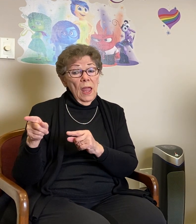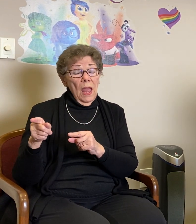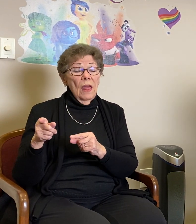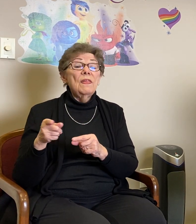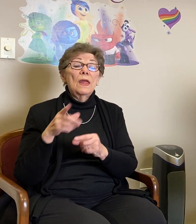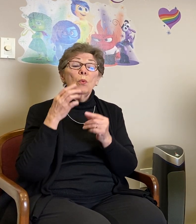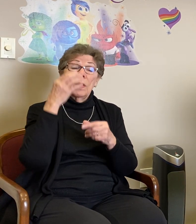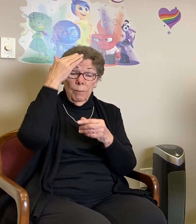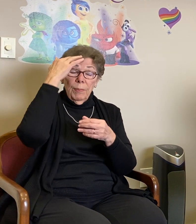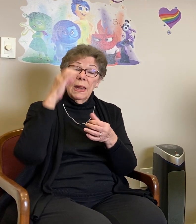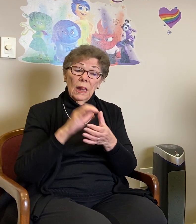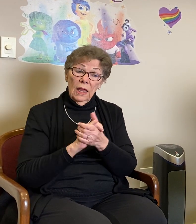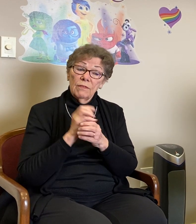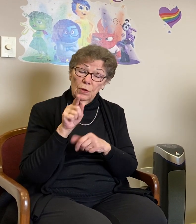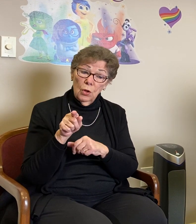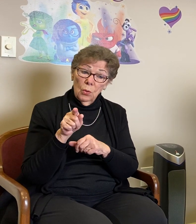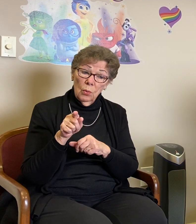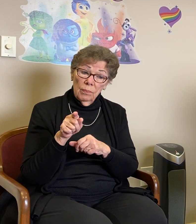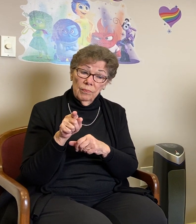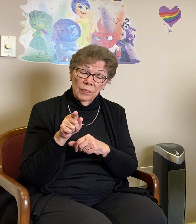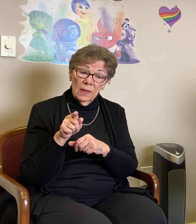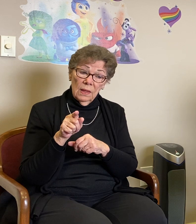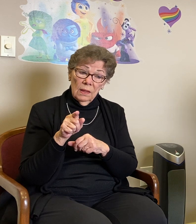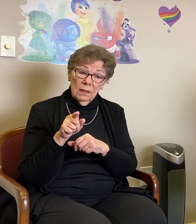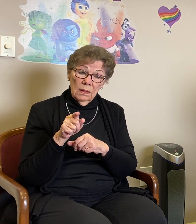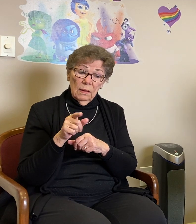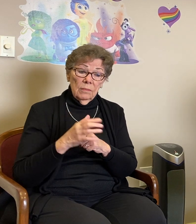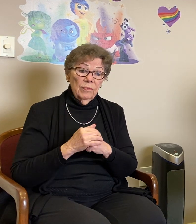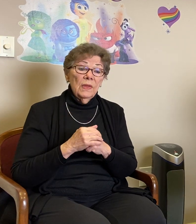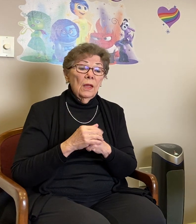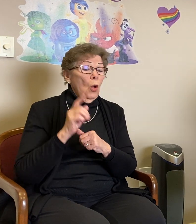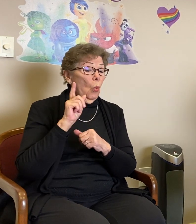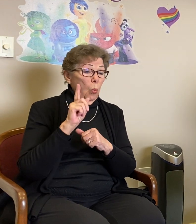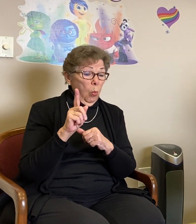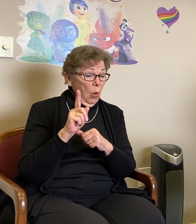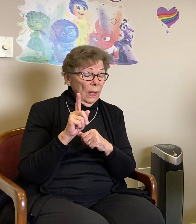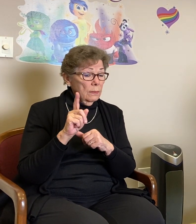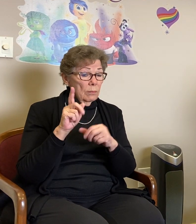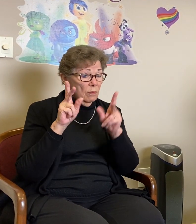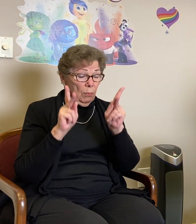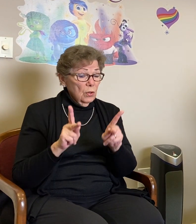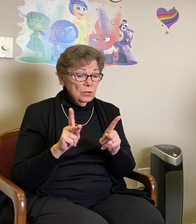you. One should not be a family member.